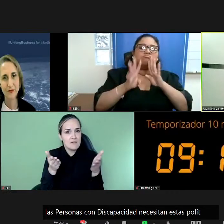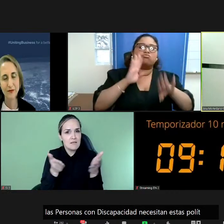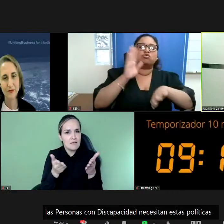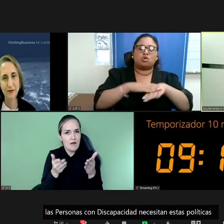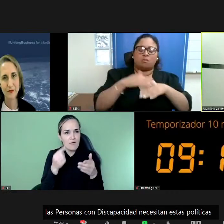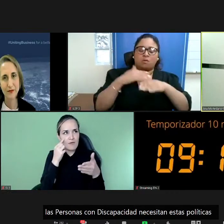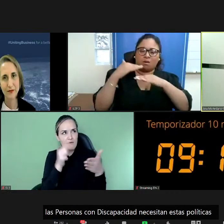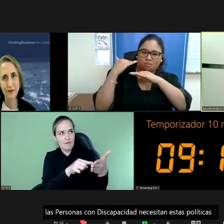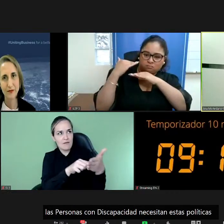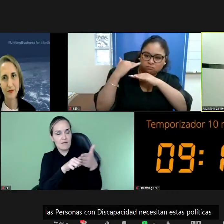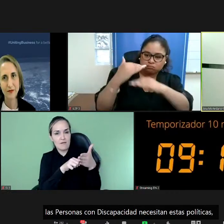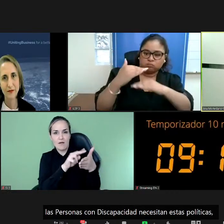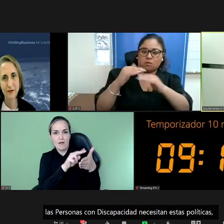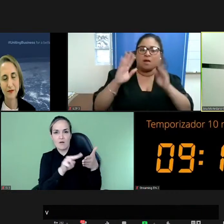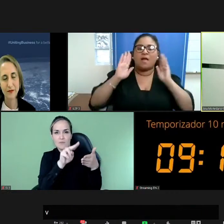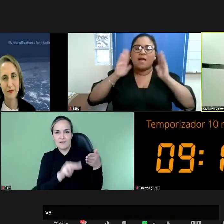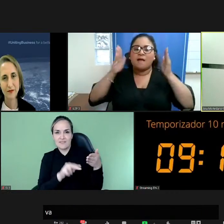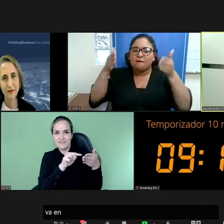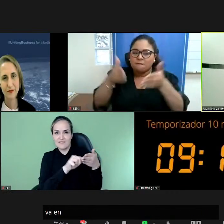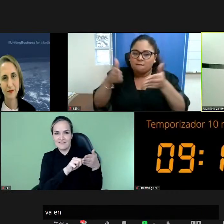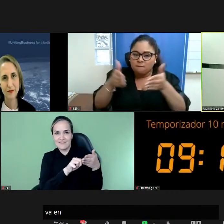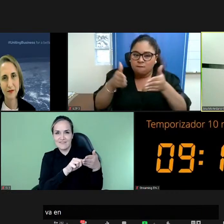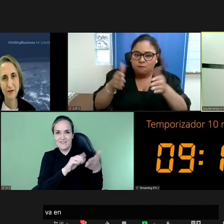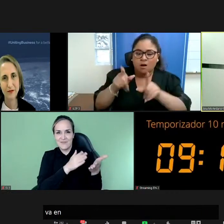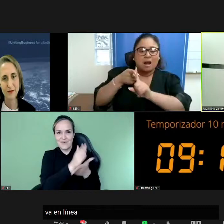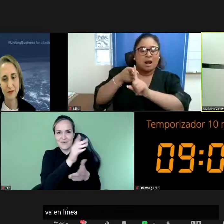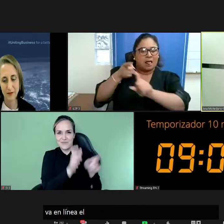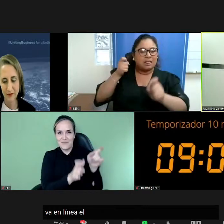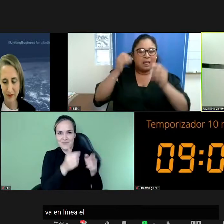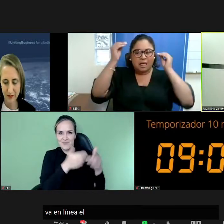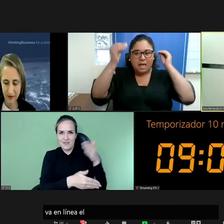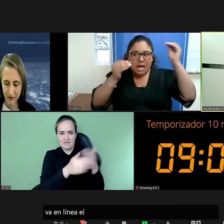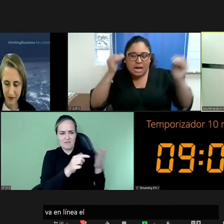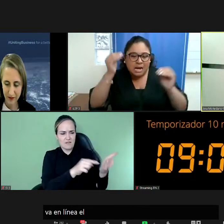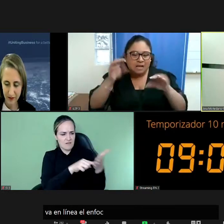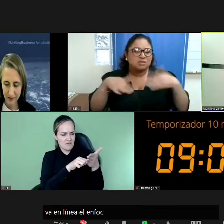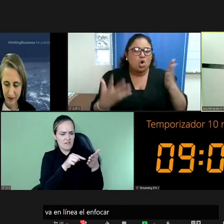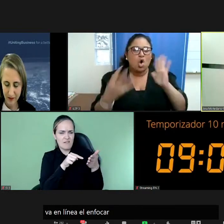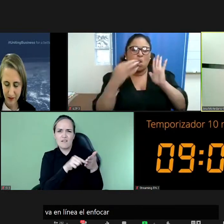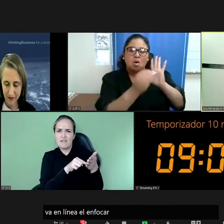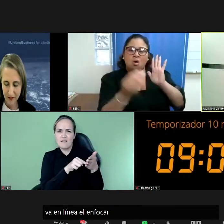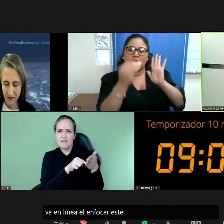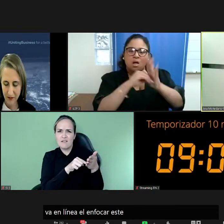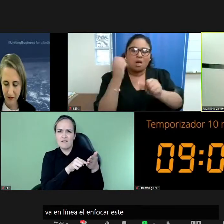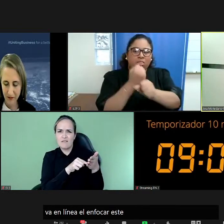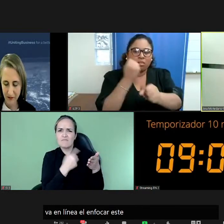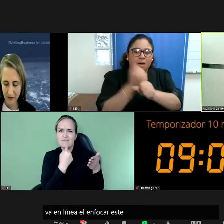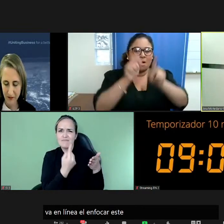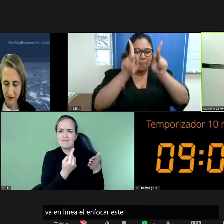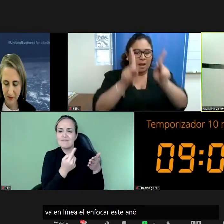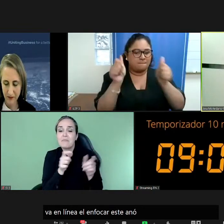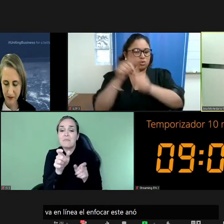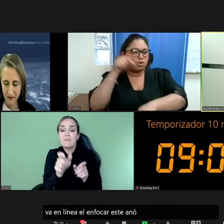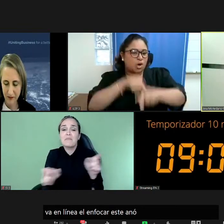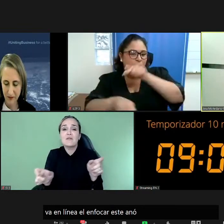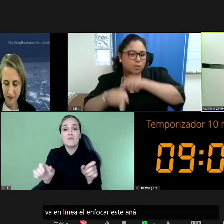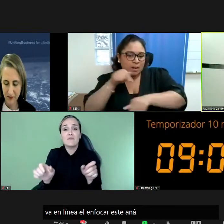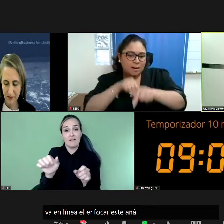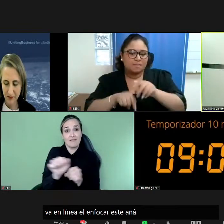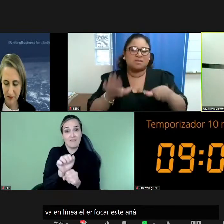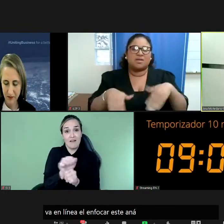aligned with the convention and focusing this and this analysis and what does